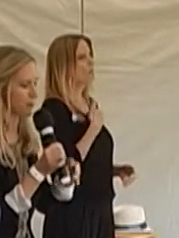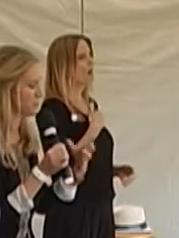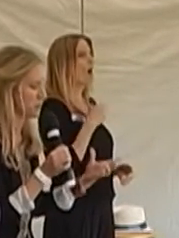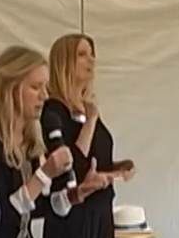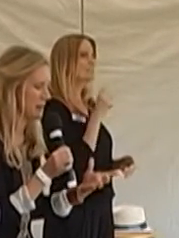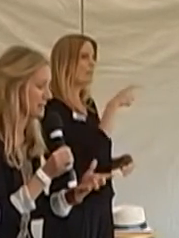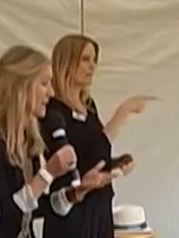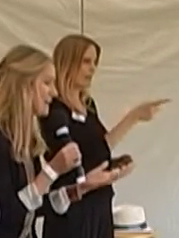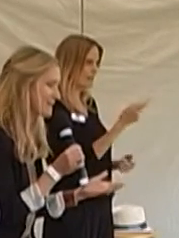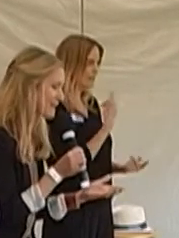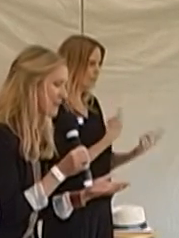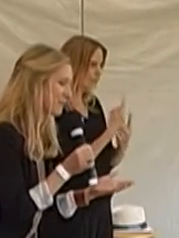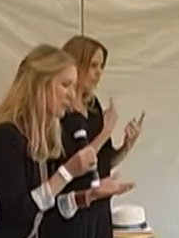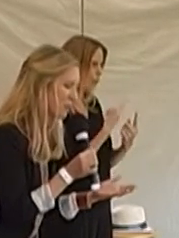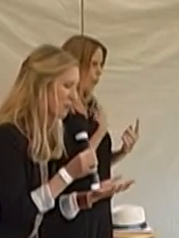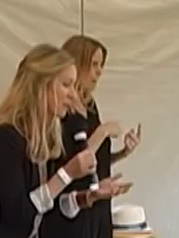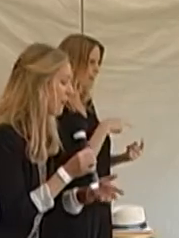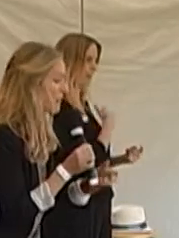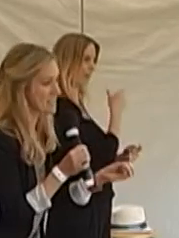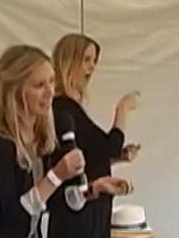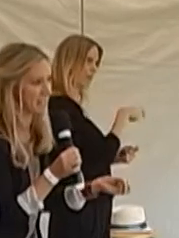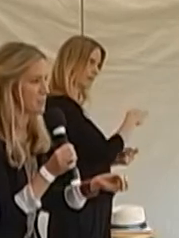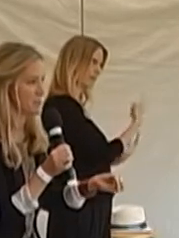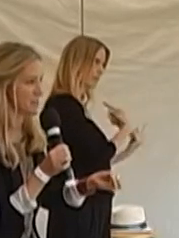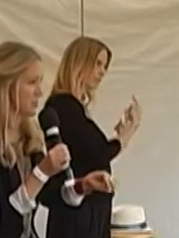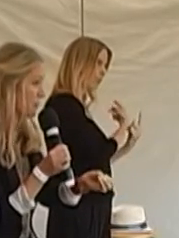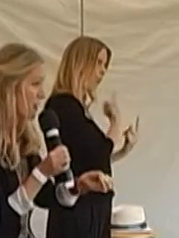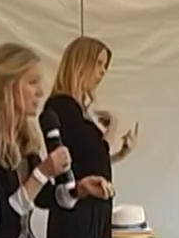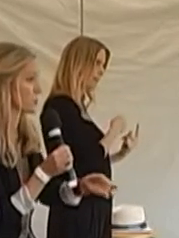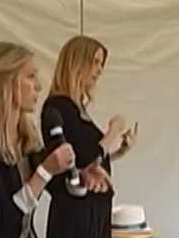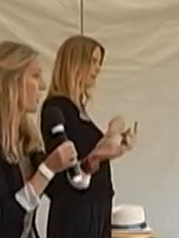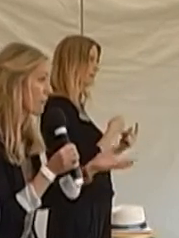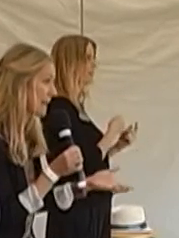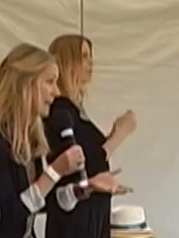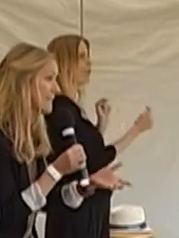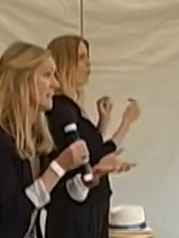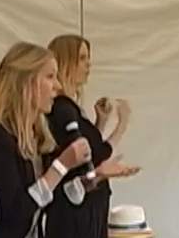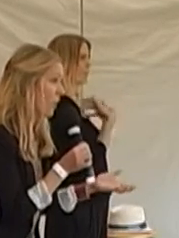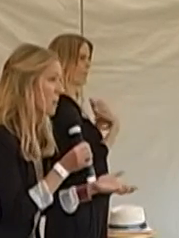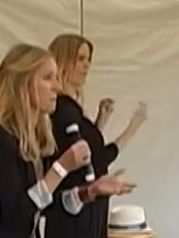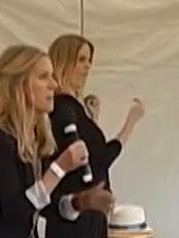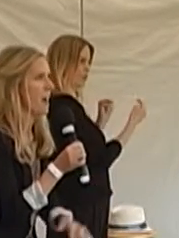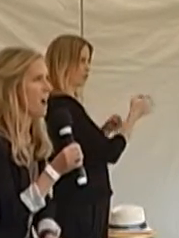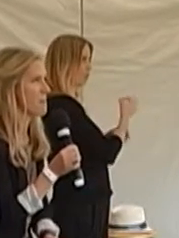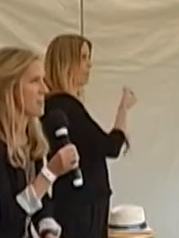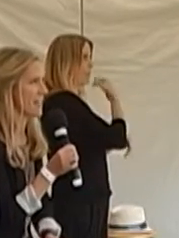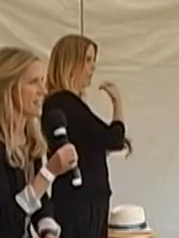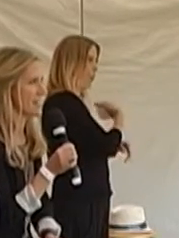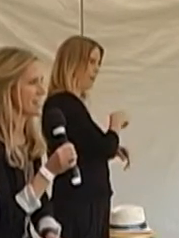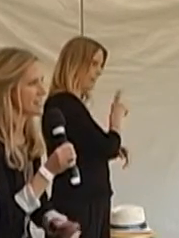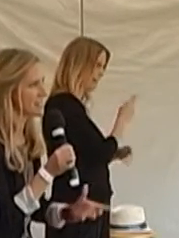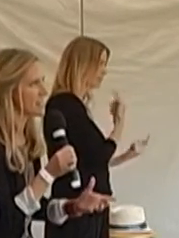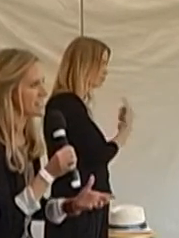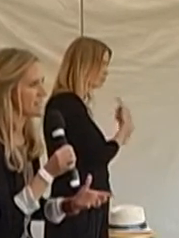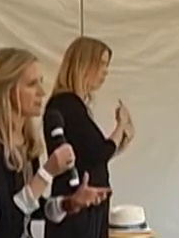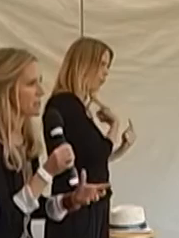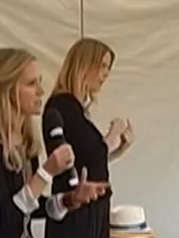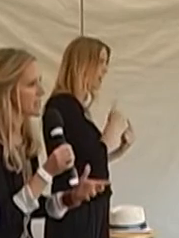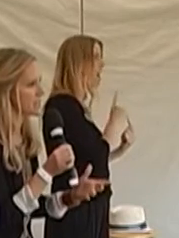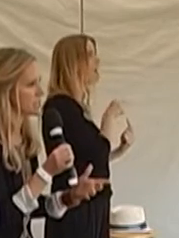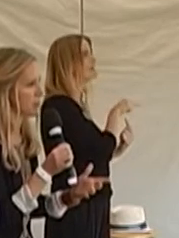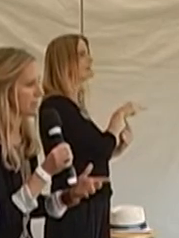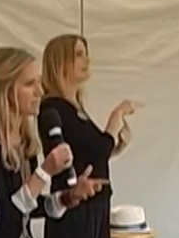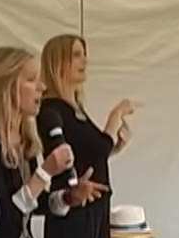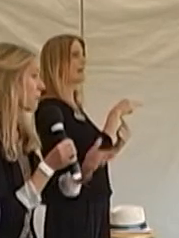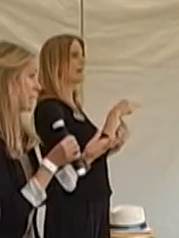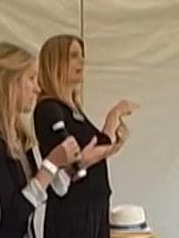I've interviewed many Danes who have either taken antidepressants in the past or are currently, on them. It's this idea, because